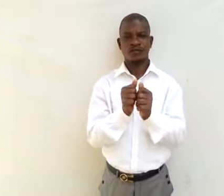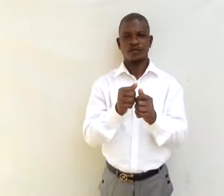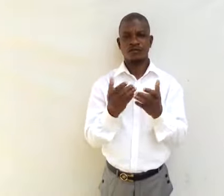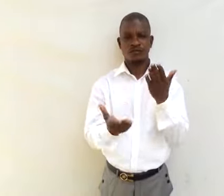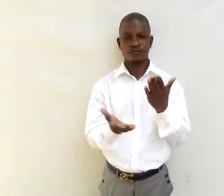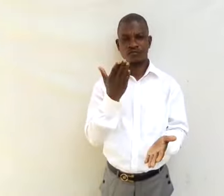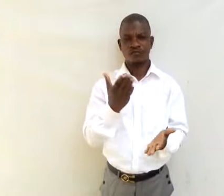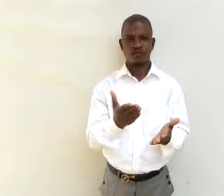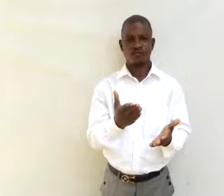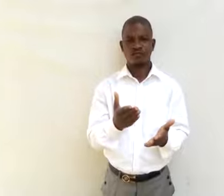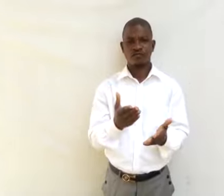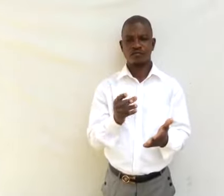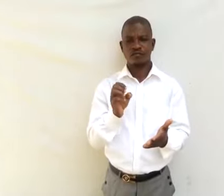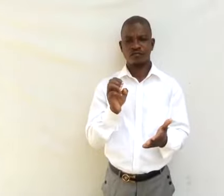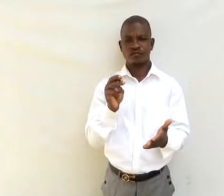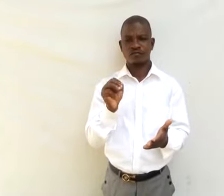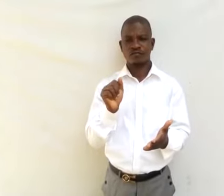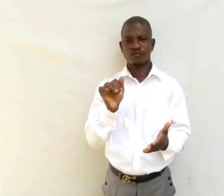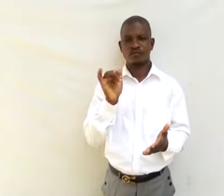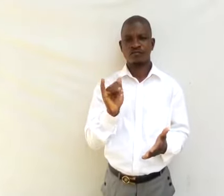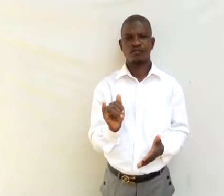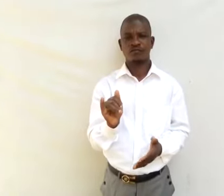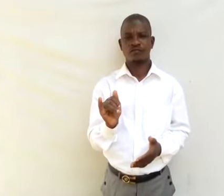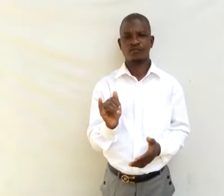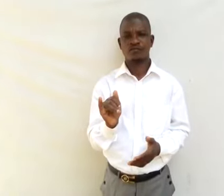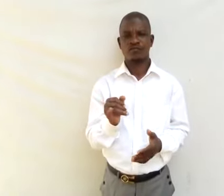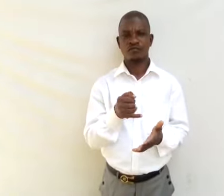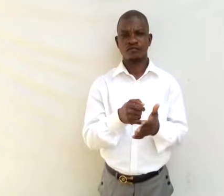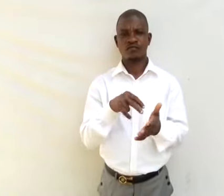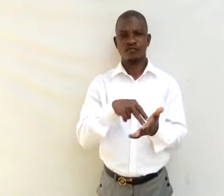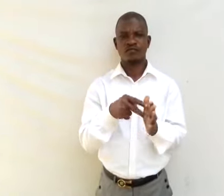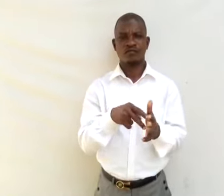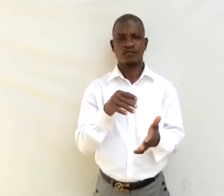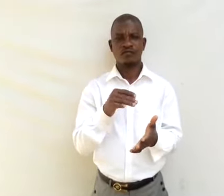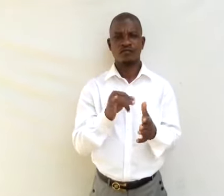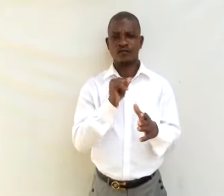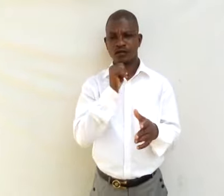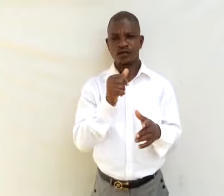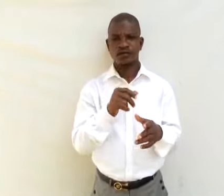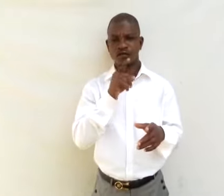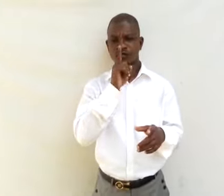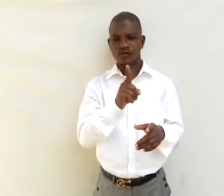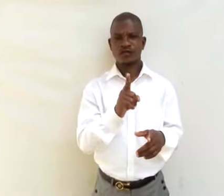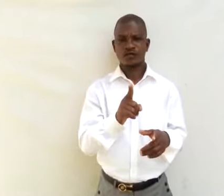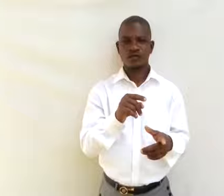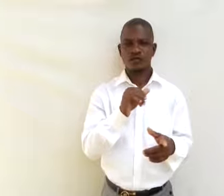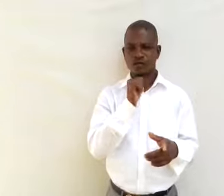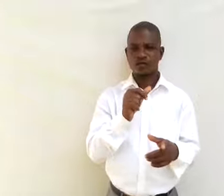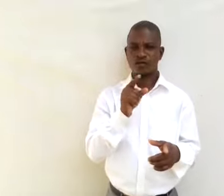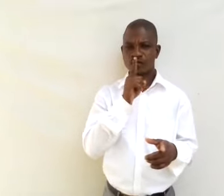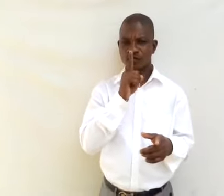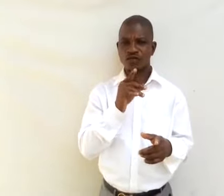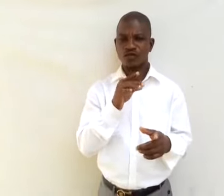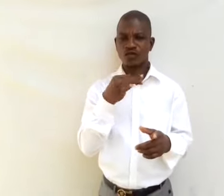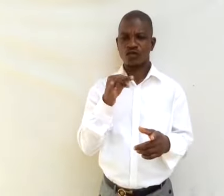M-A-Y. It means uncertainty. Not sure of. It is